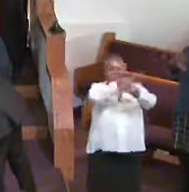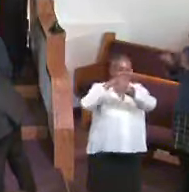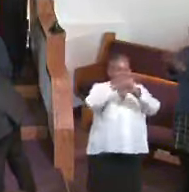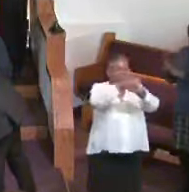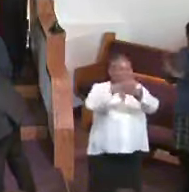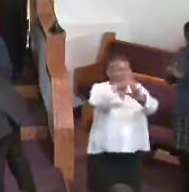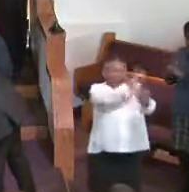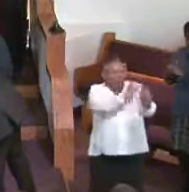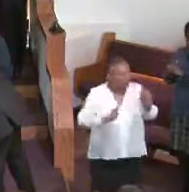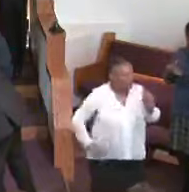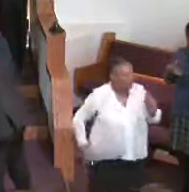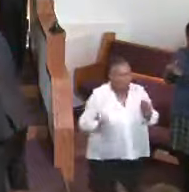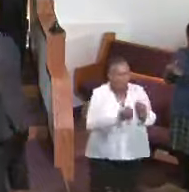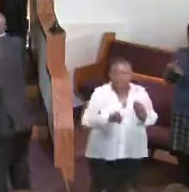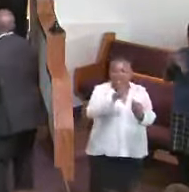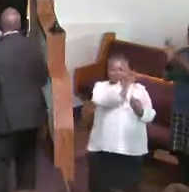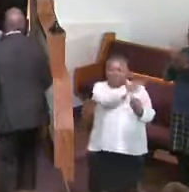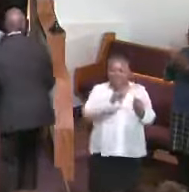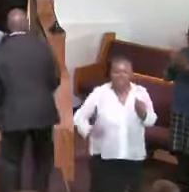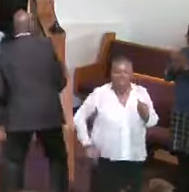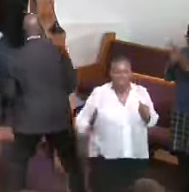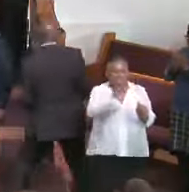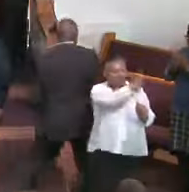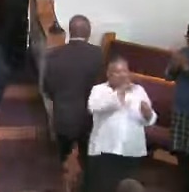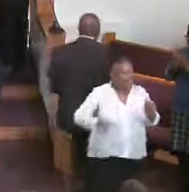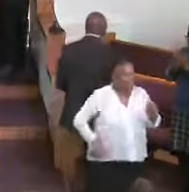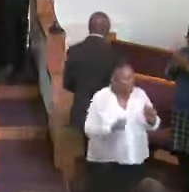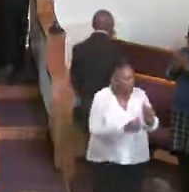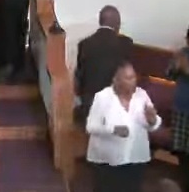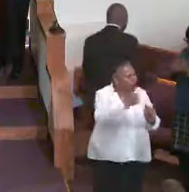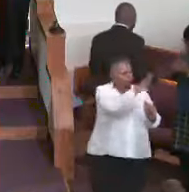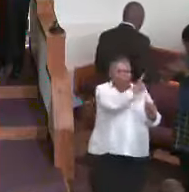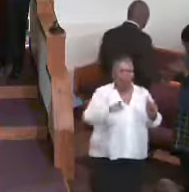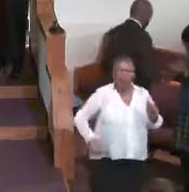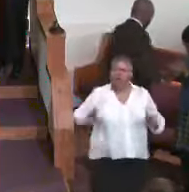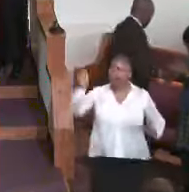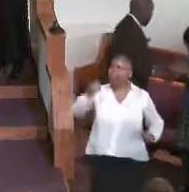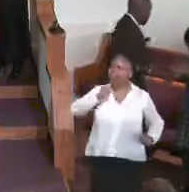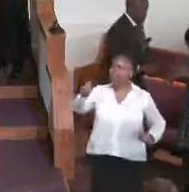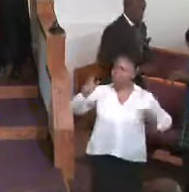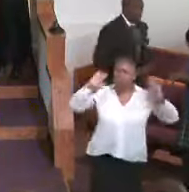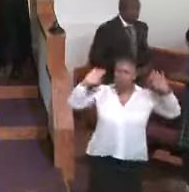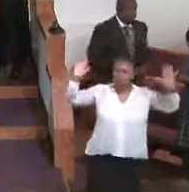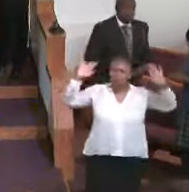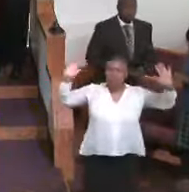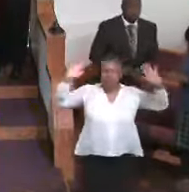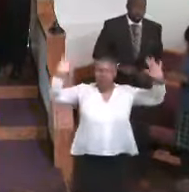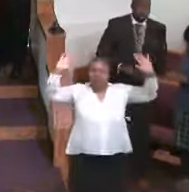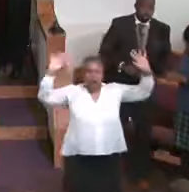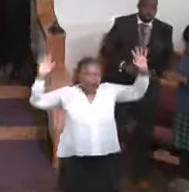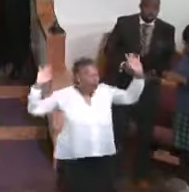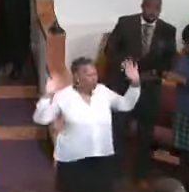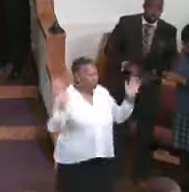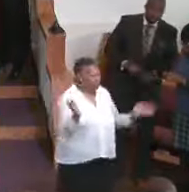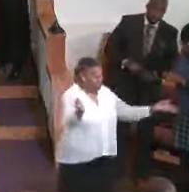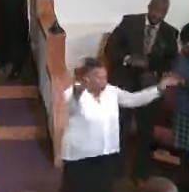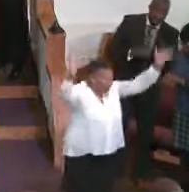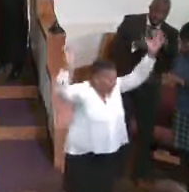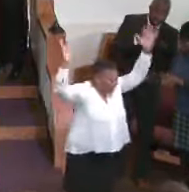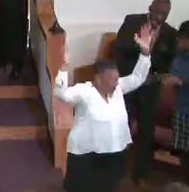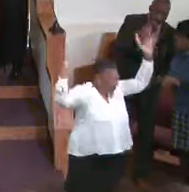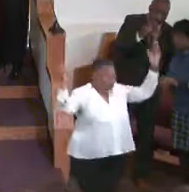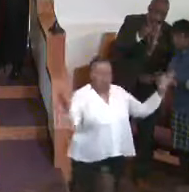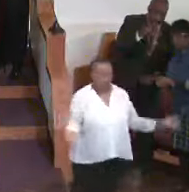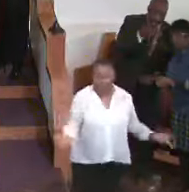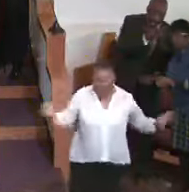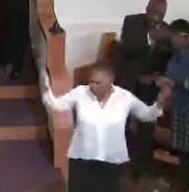Kings, to the Lord of Lords. He's worthy of all our praise. Can you give it to him on this